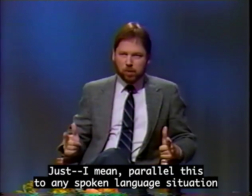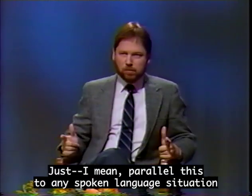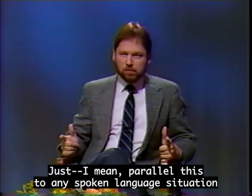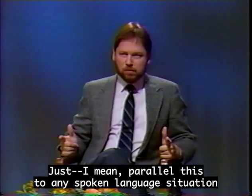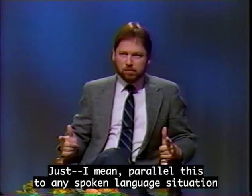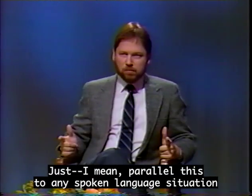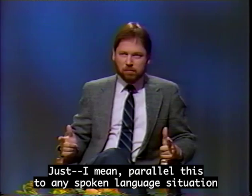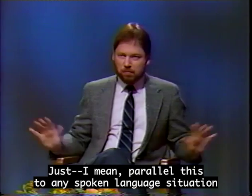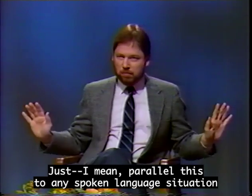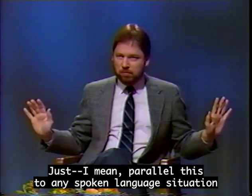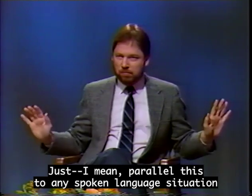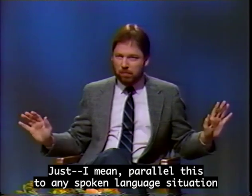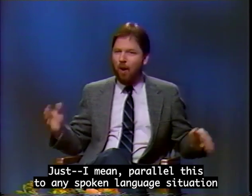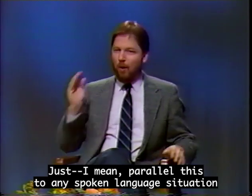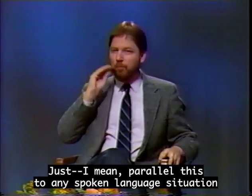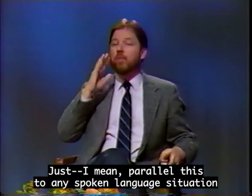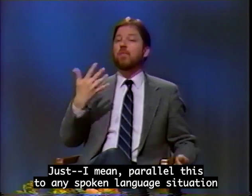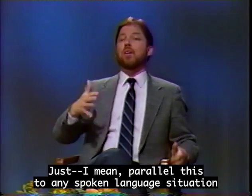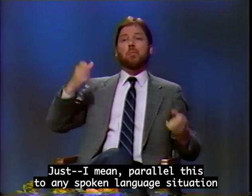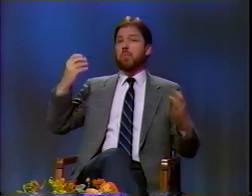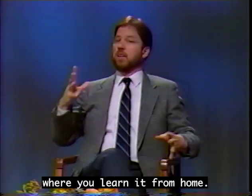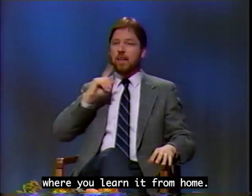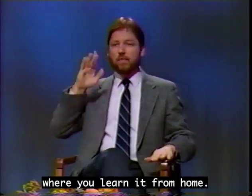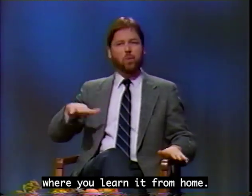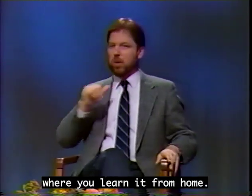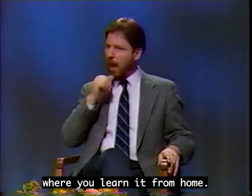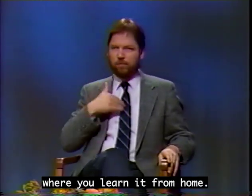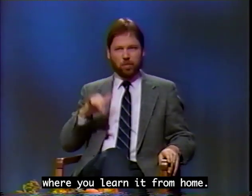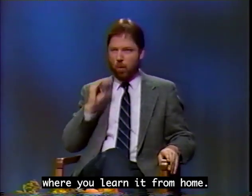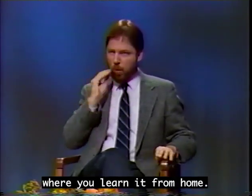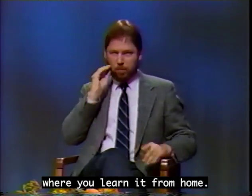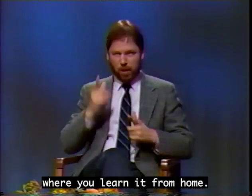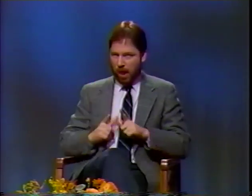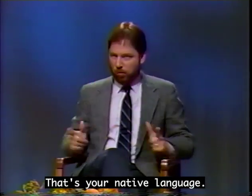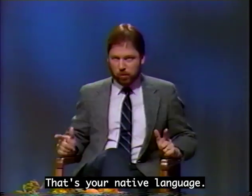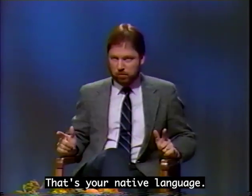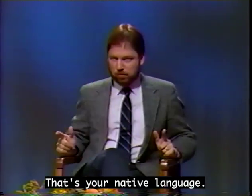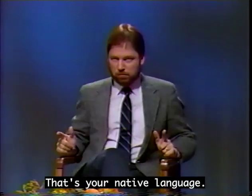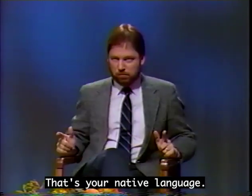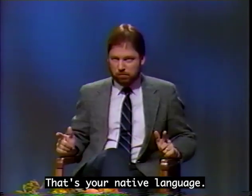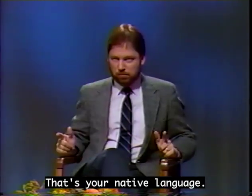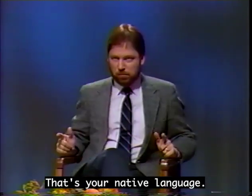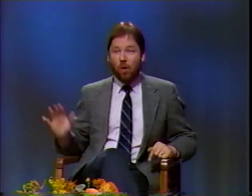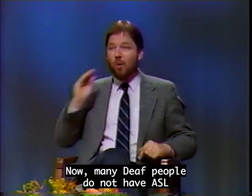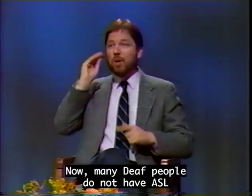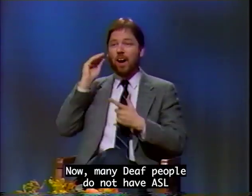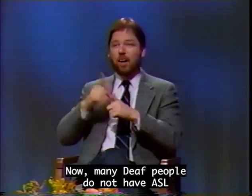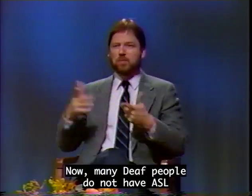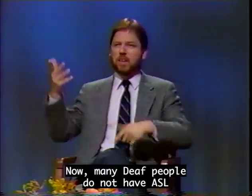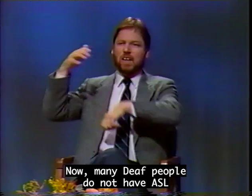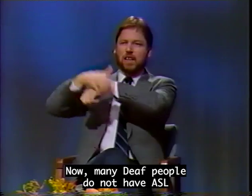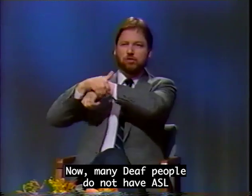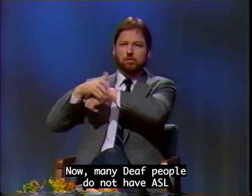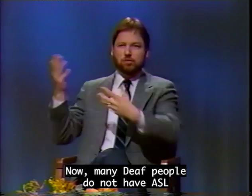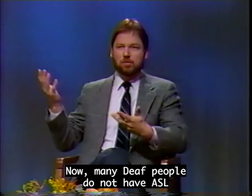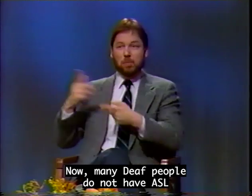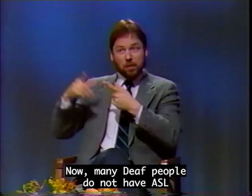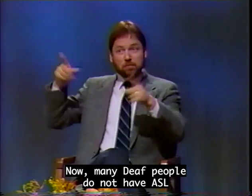Parallel this to any spoken language situation where you learn it from home, that's your native language. Now, many deaf people do not